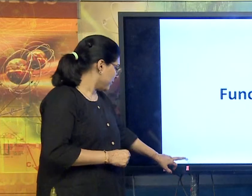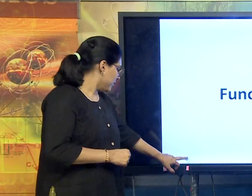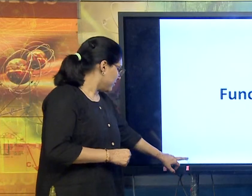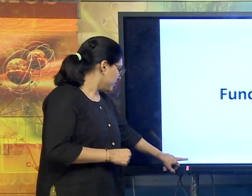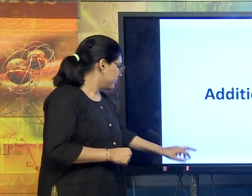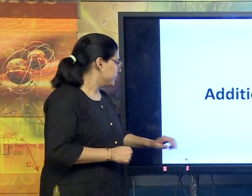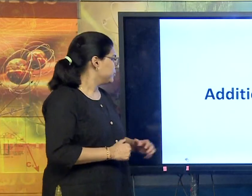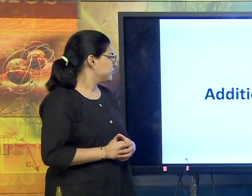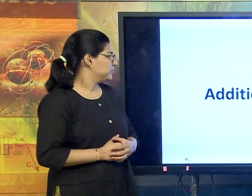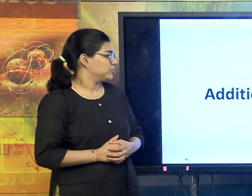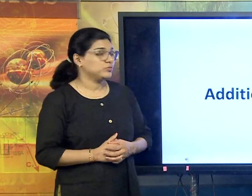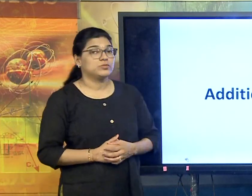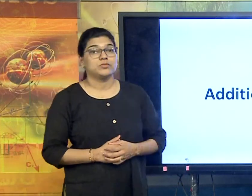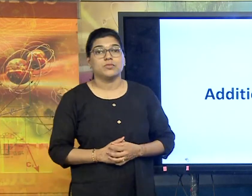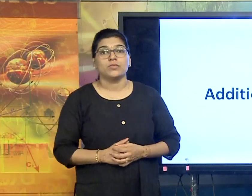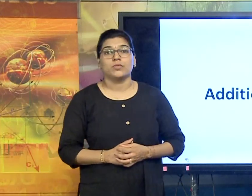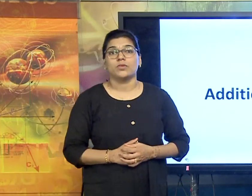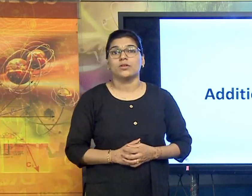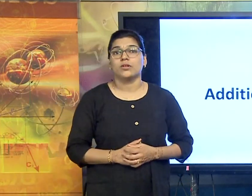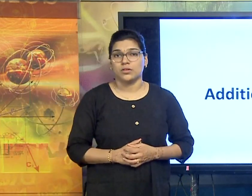word, functions.